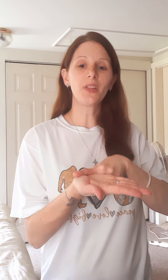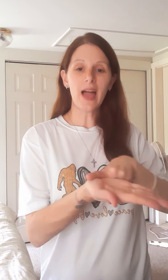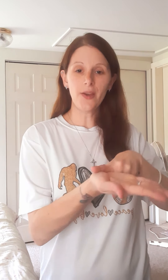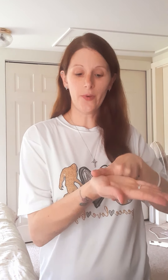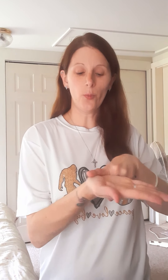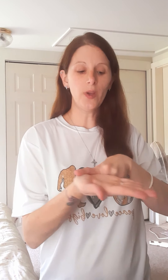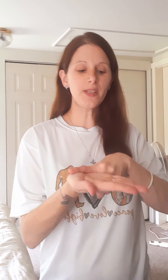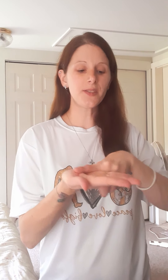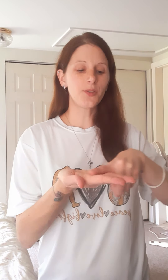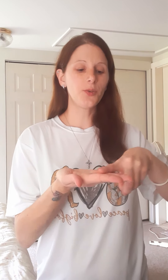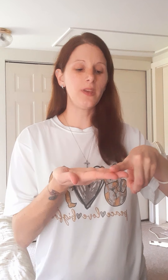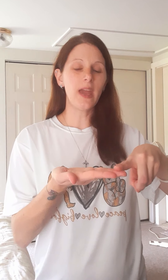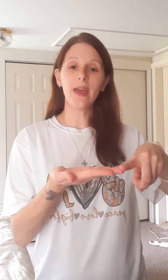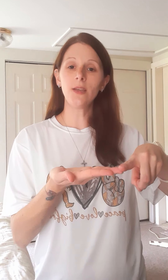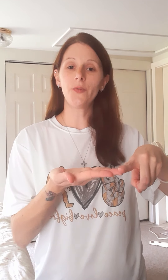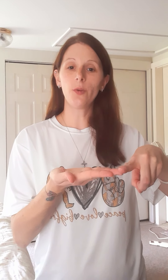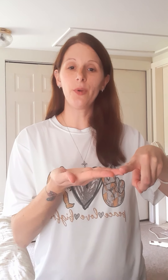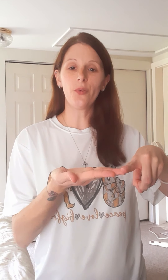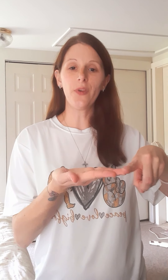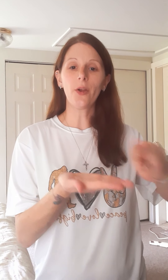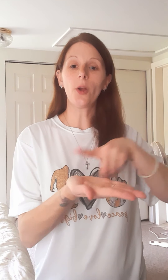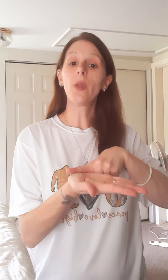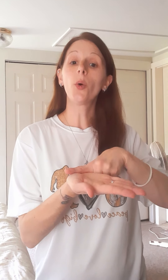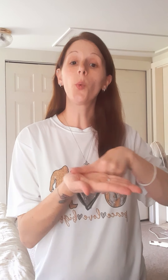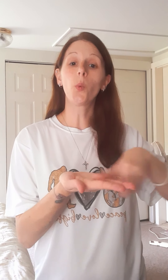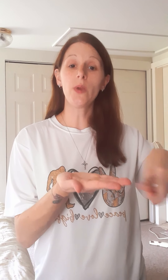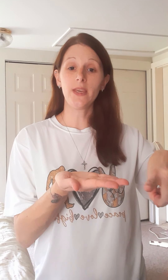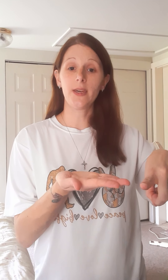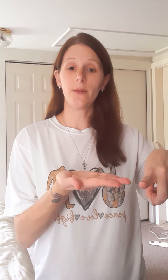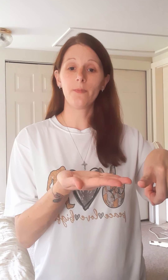slide from wrist to the end of your middle finger. Week.